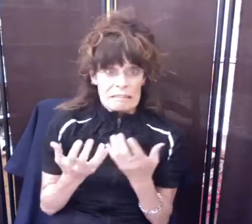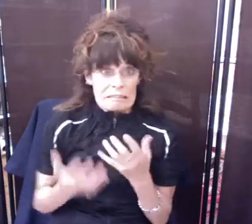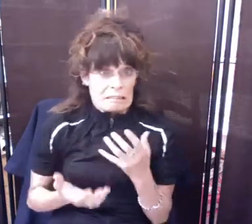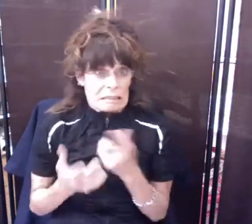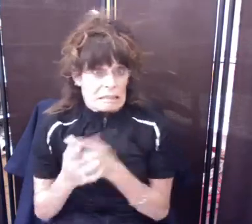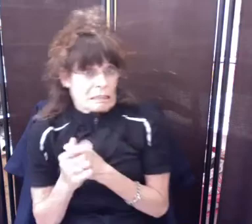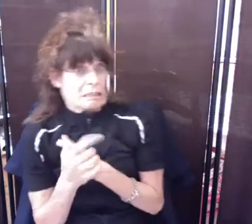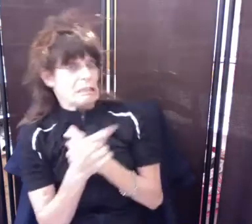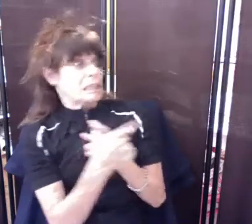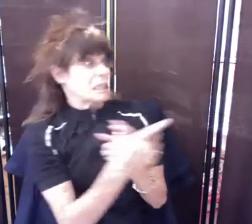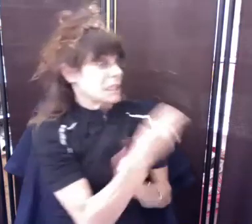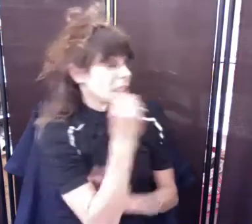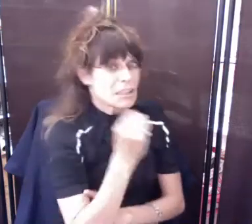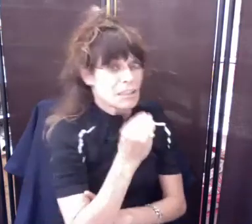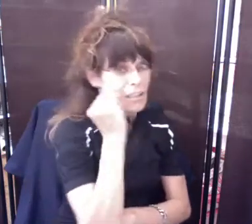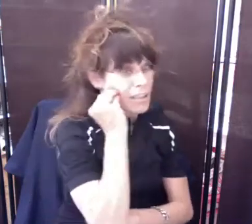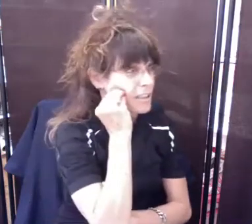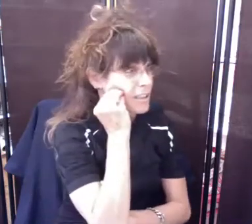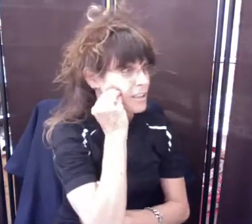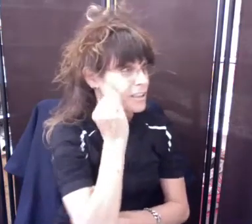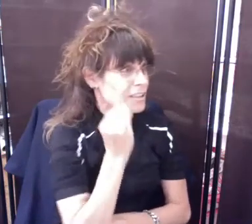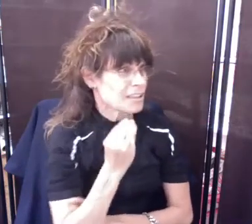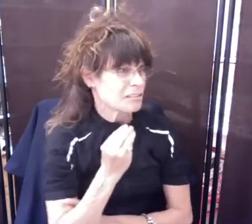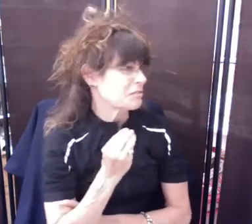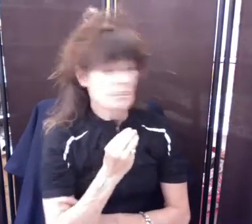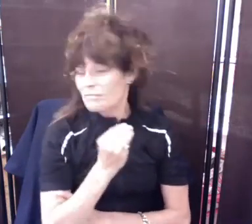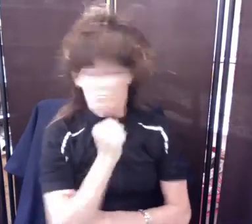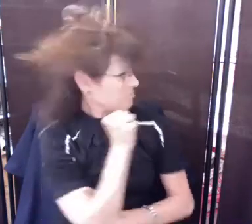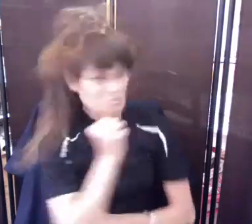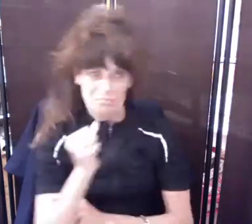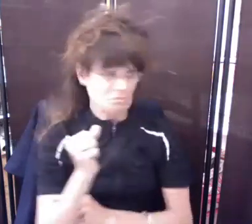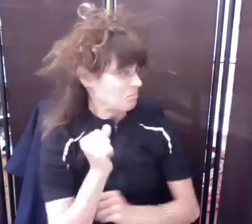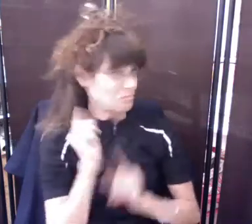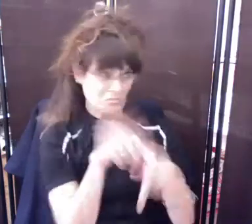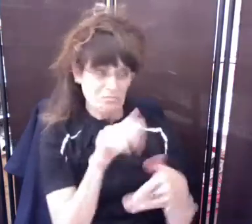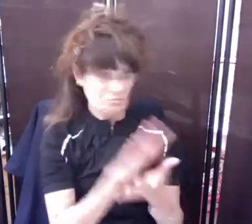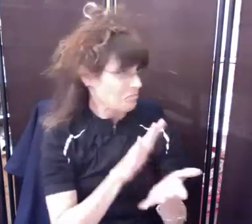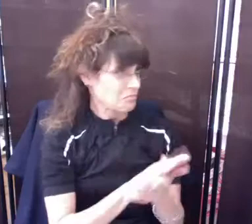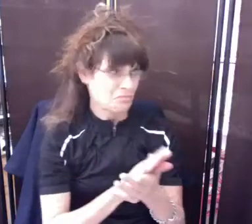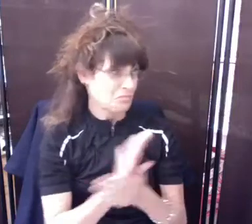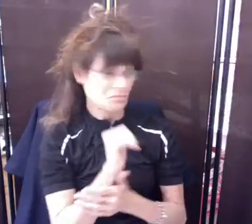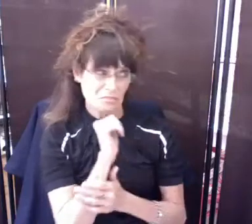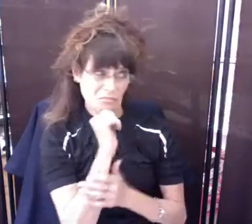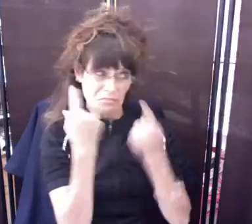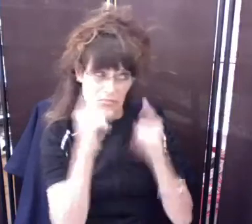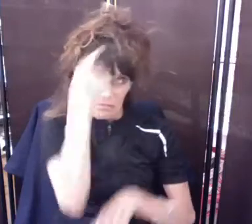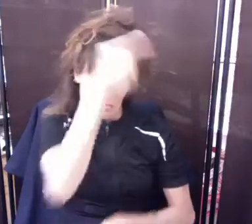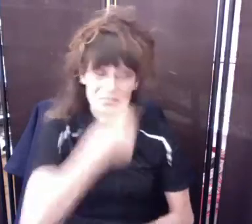and, tell them this kindergarten thing was not a good idea. It's not going to work for me. But I knew if I tried to